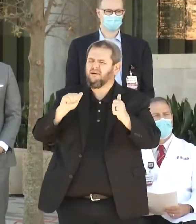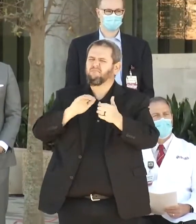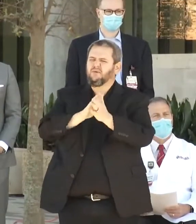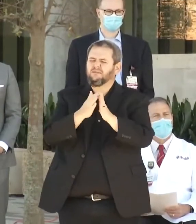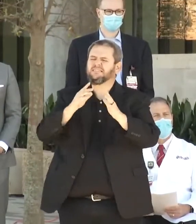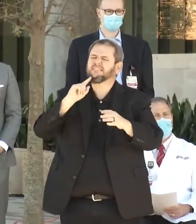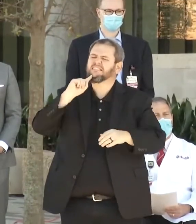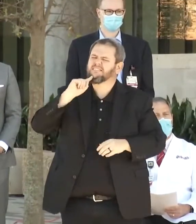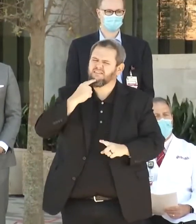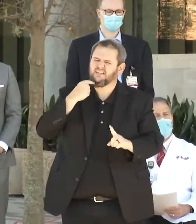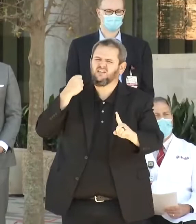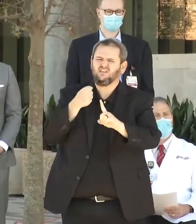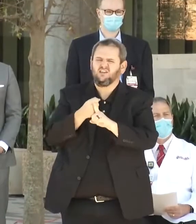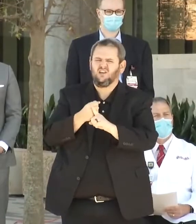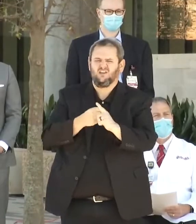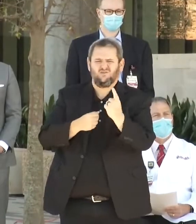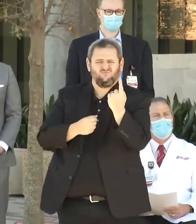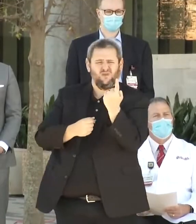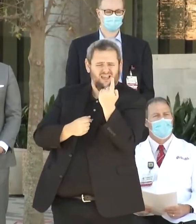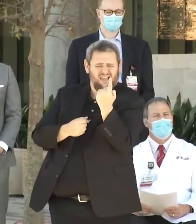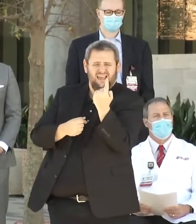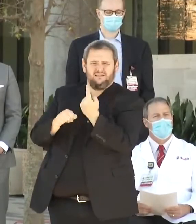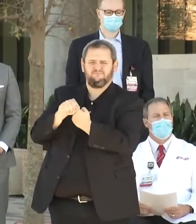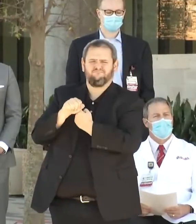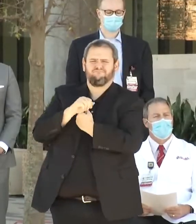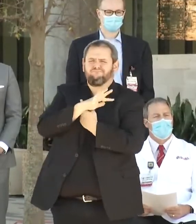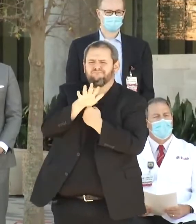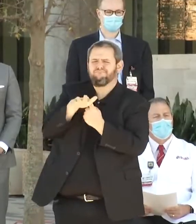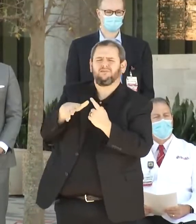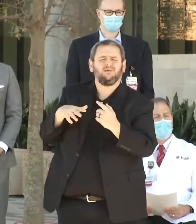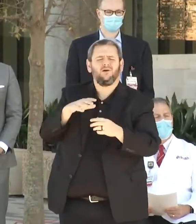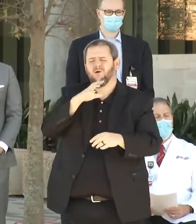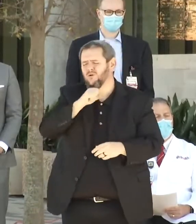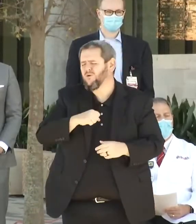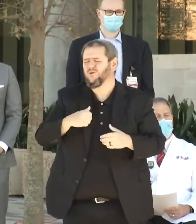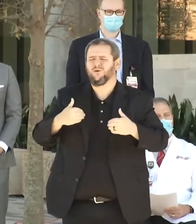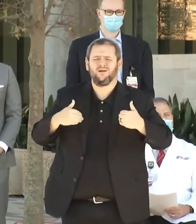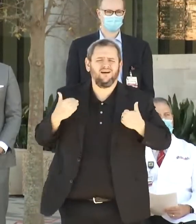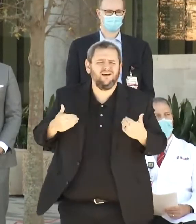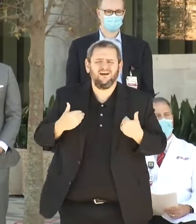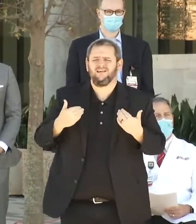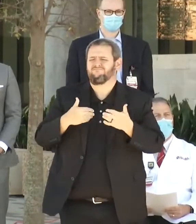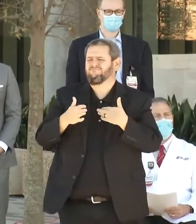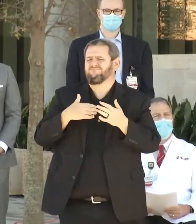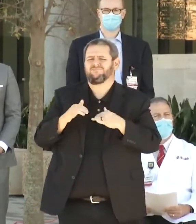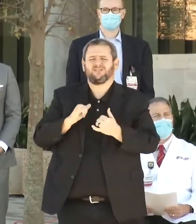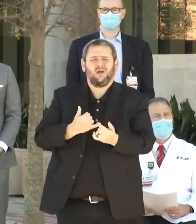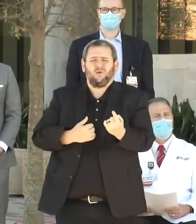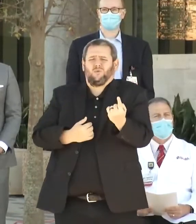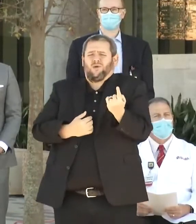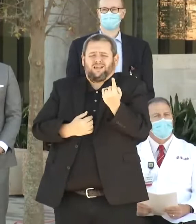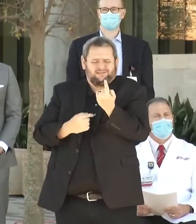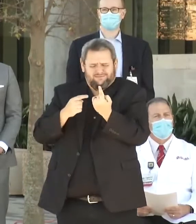capacity is always a concern and something we are monitoring daily. We are aware of the impact